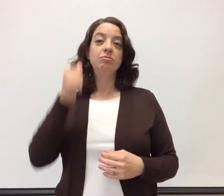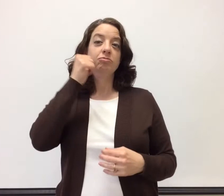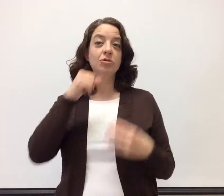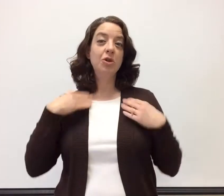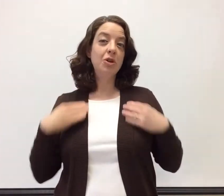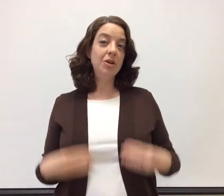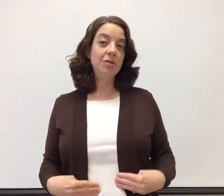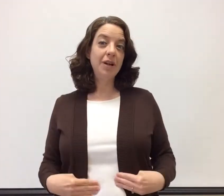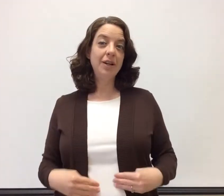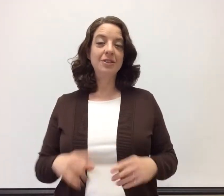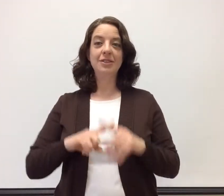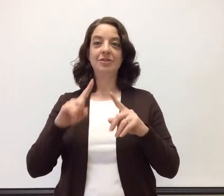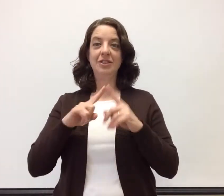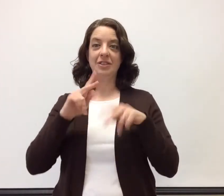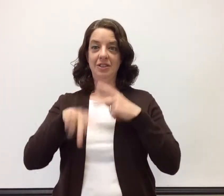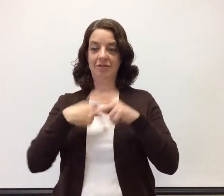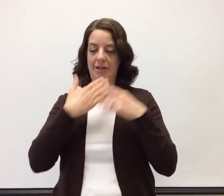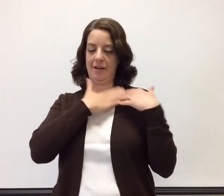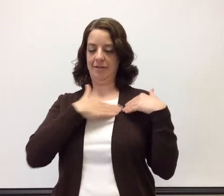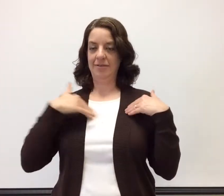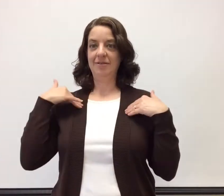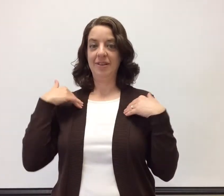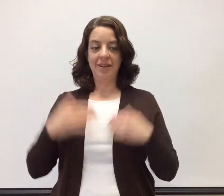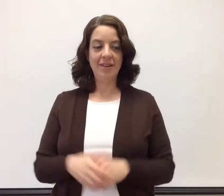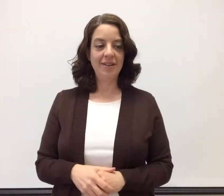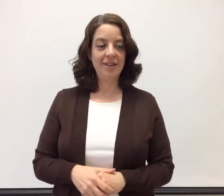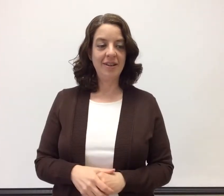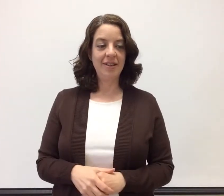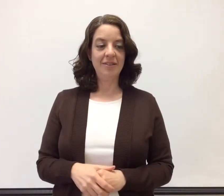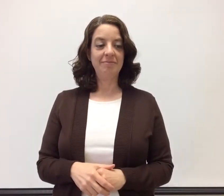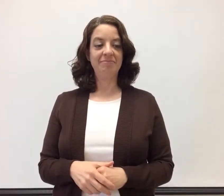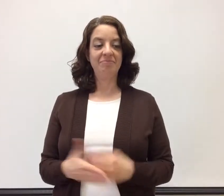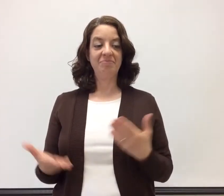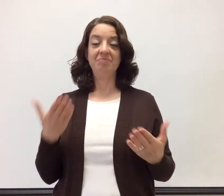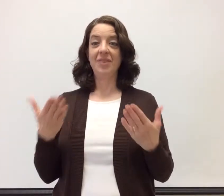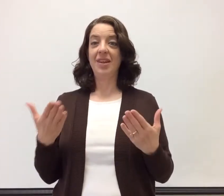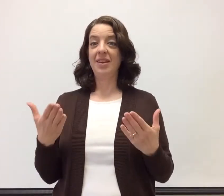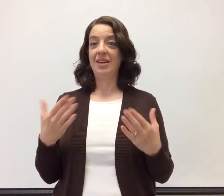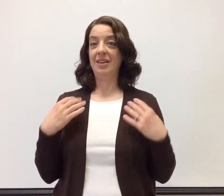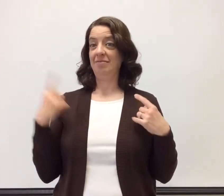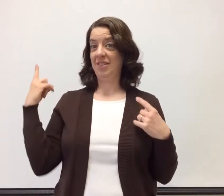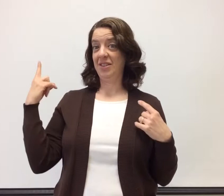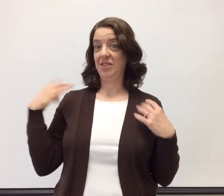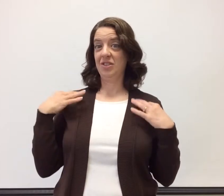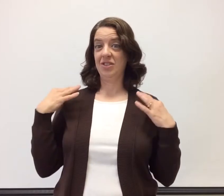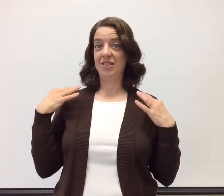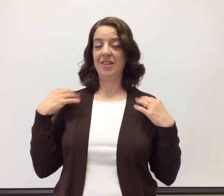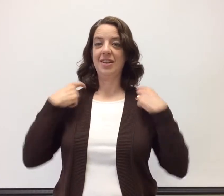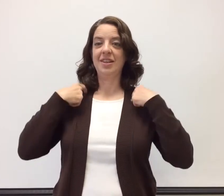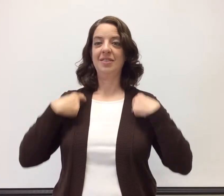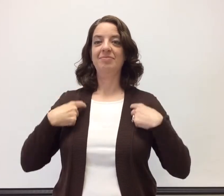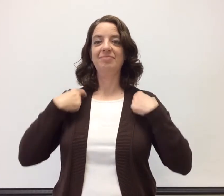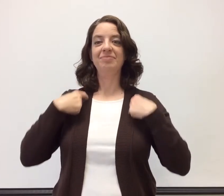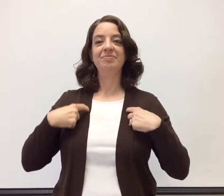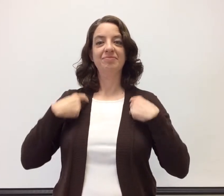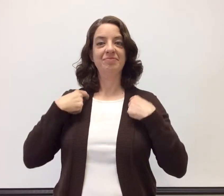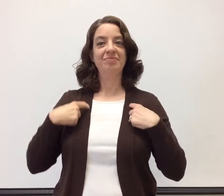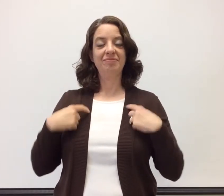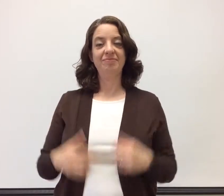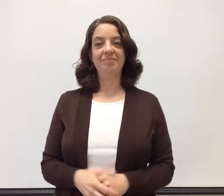cut and the style of the clothes. So, girls' blouses might have different kinds of necklines. So, maybe this first one I'm going to show you